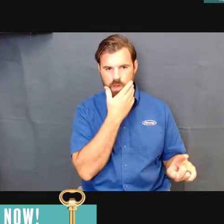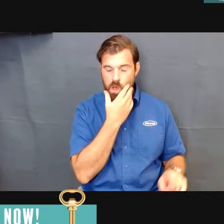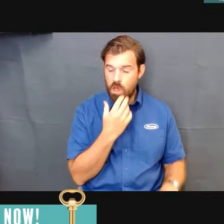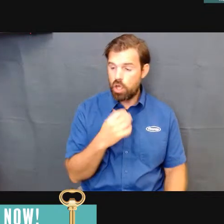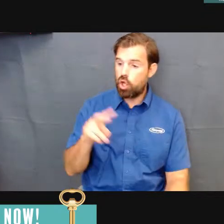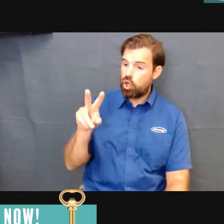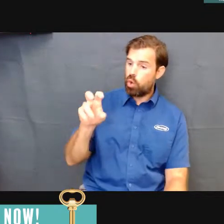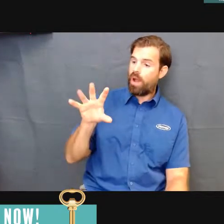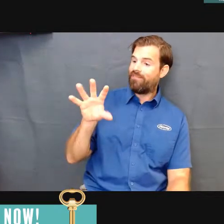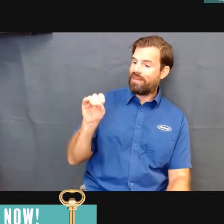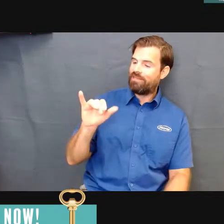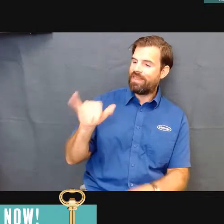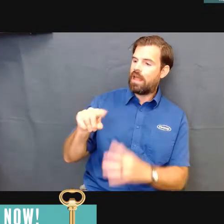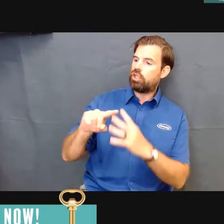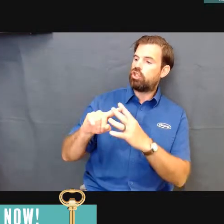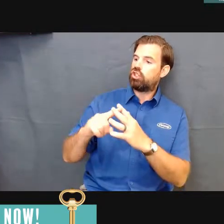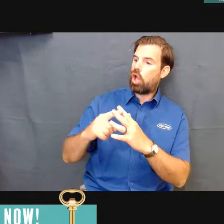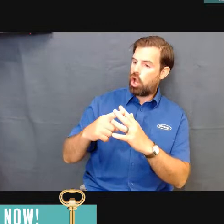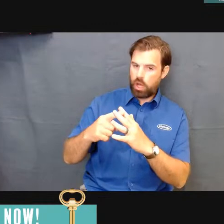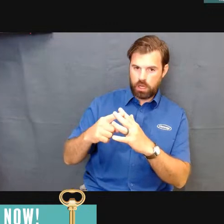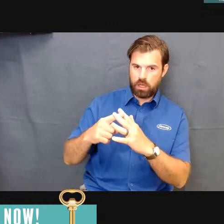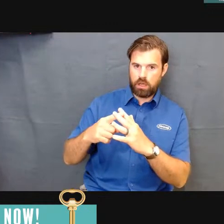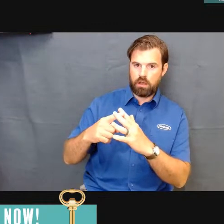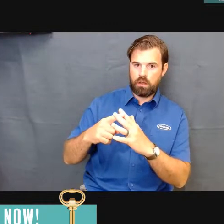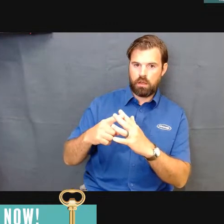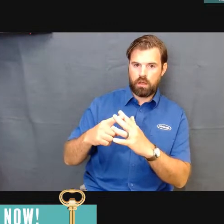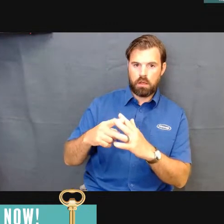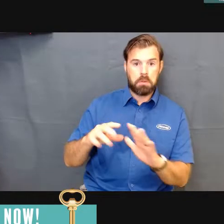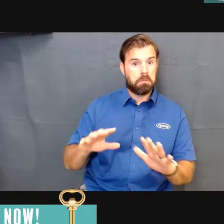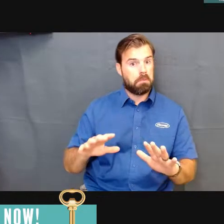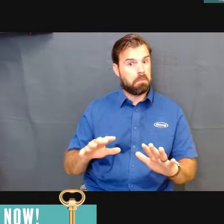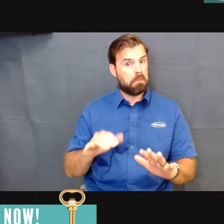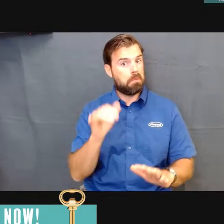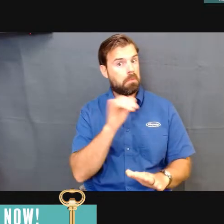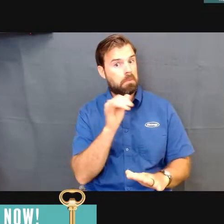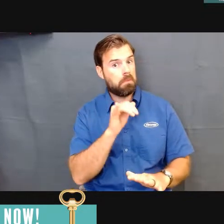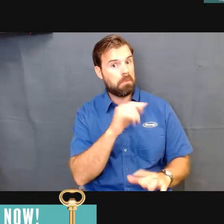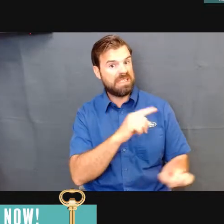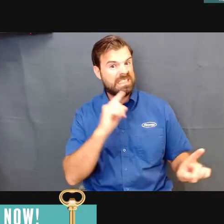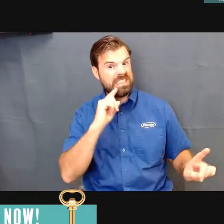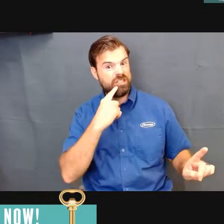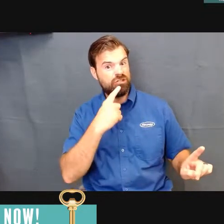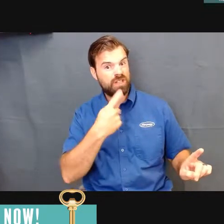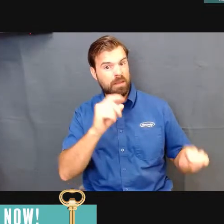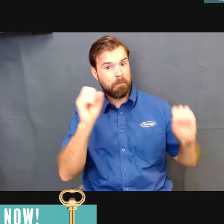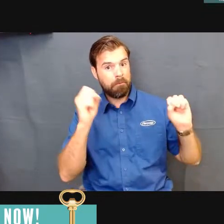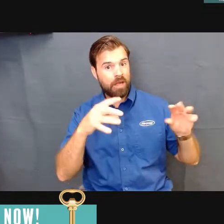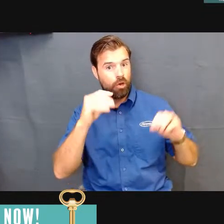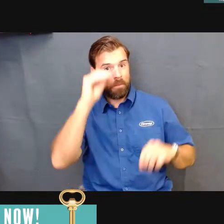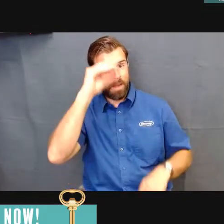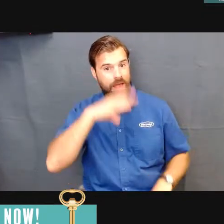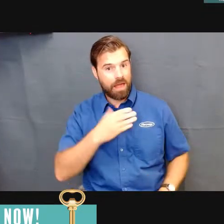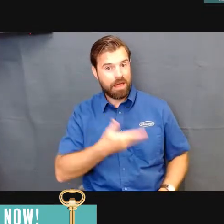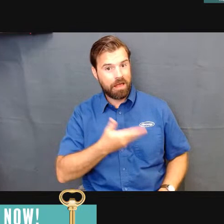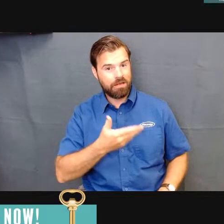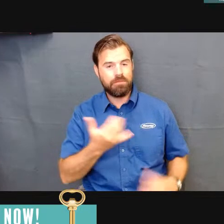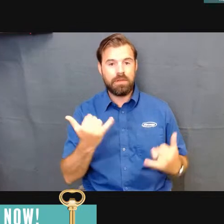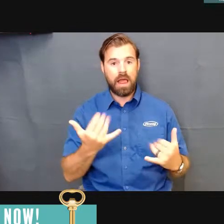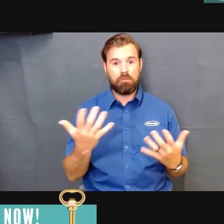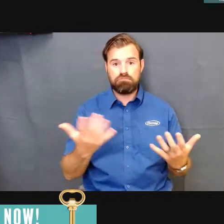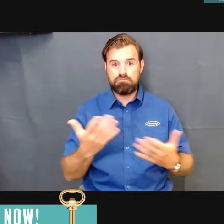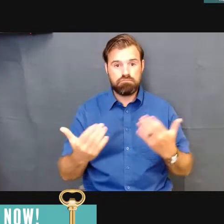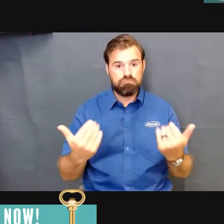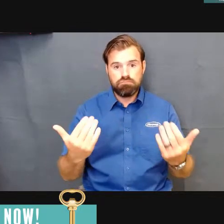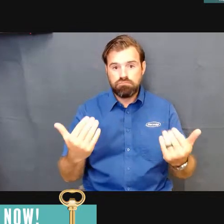250 is starting. It's $250 starting. I mean, you don't want to mess with Darrell. He's the Miracle Man. So let's get the